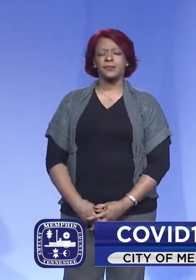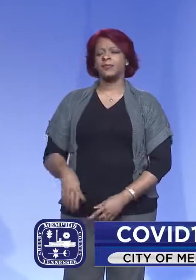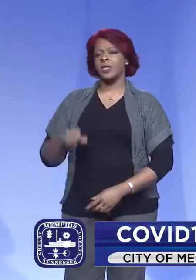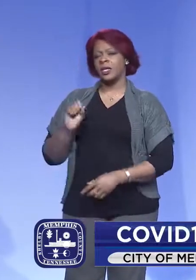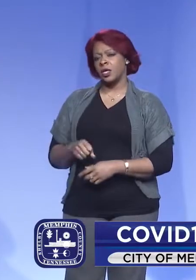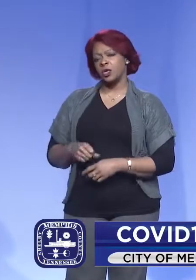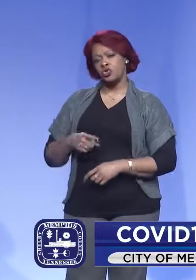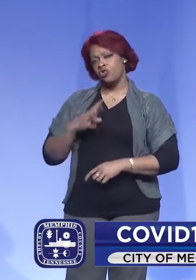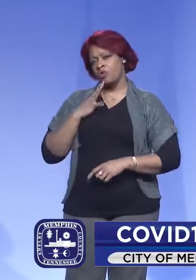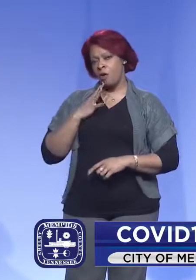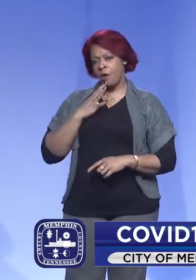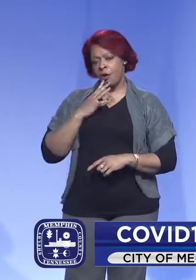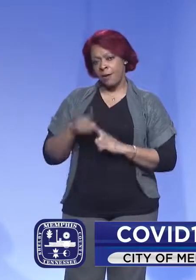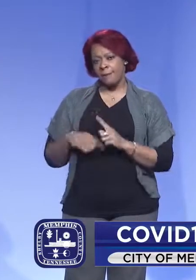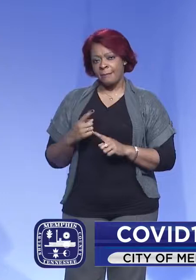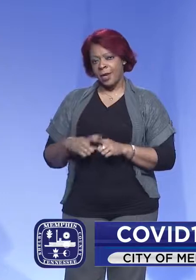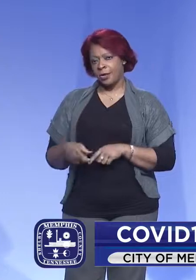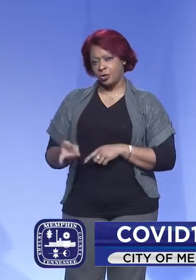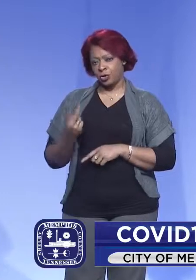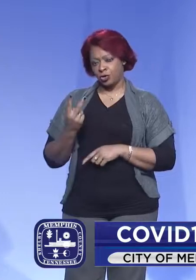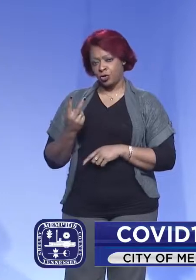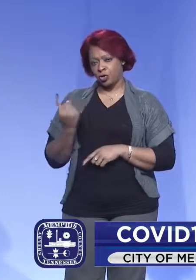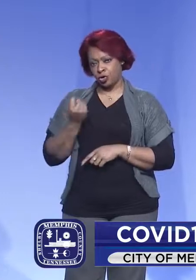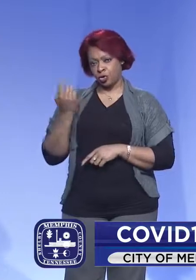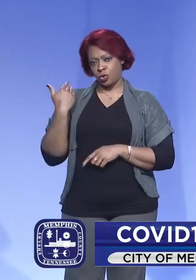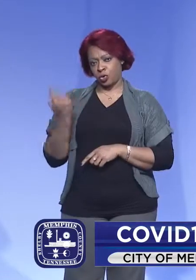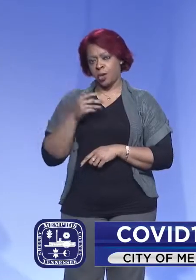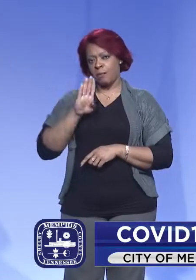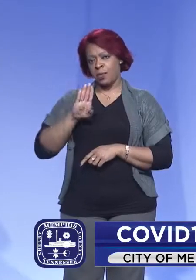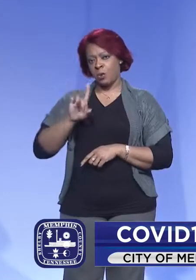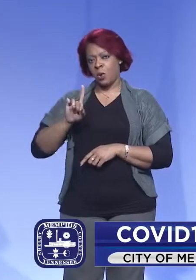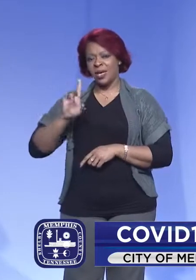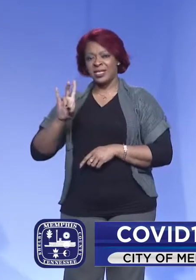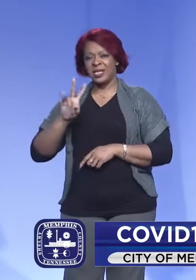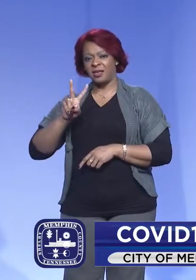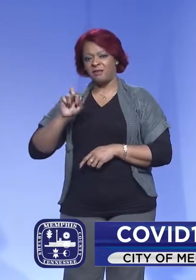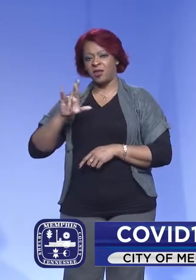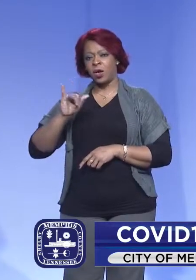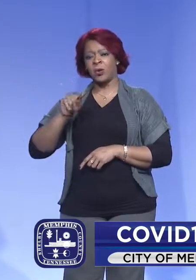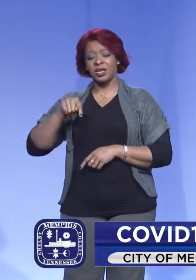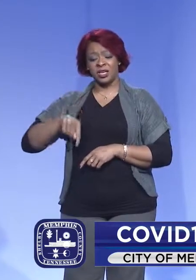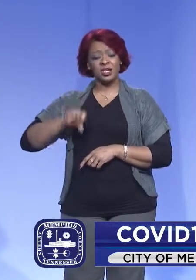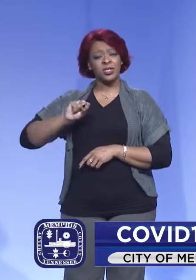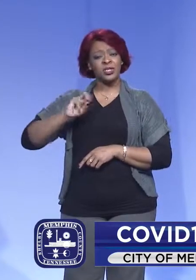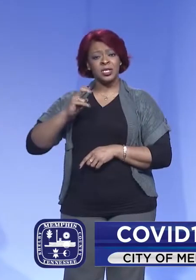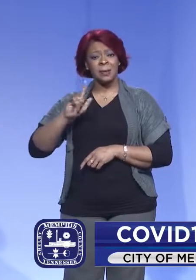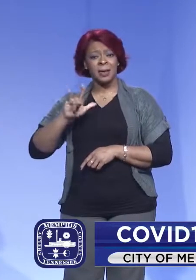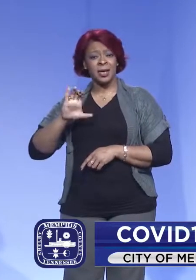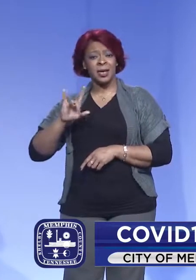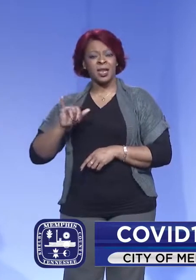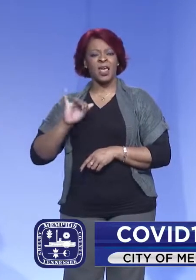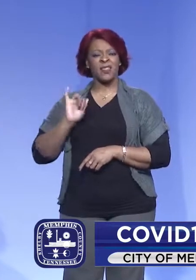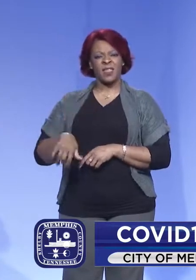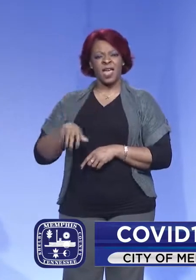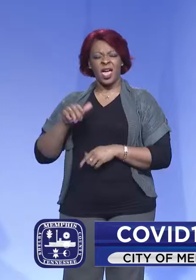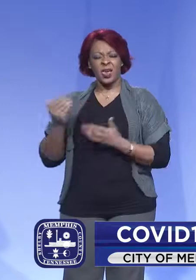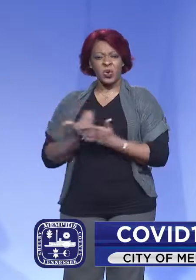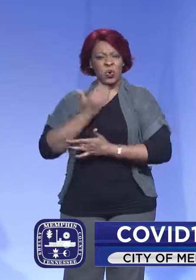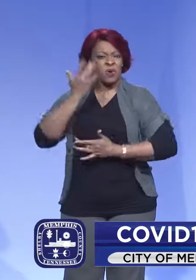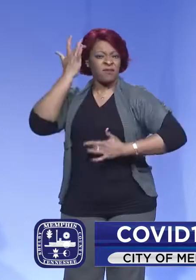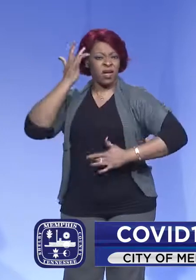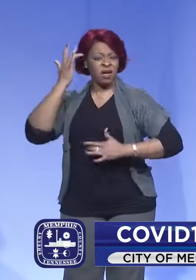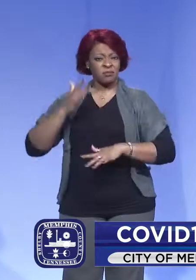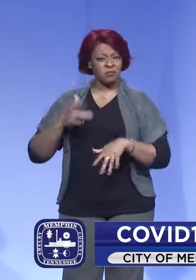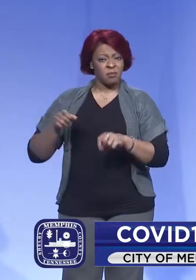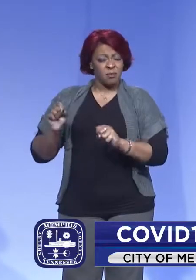Yeah, you talked on Tuesday about the B117 variant here in Shelby County. With that variant present, are we looking